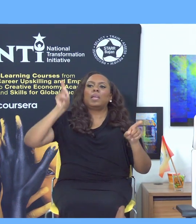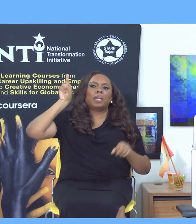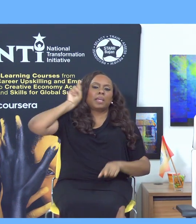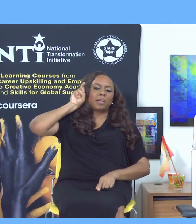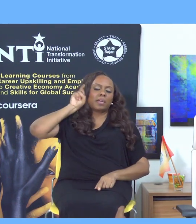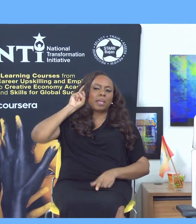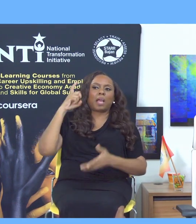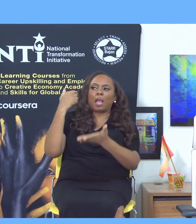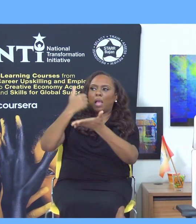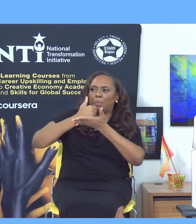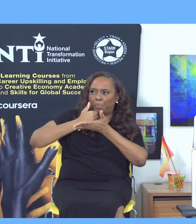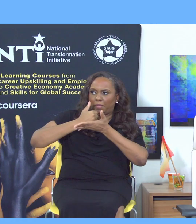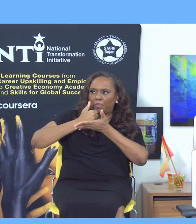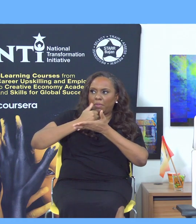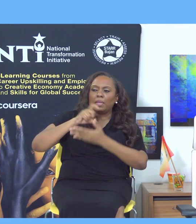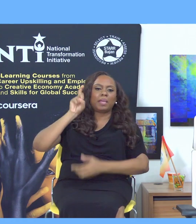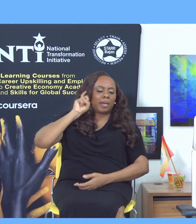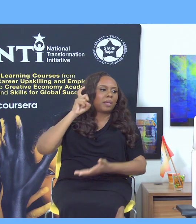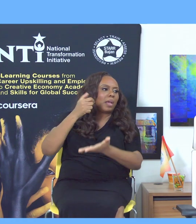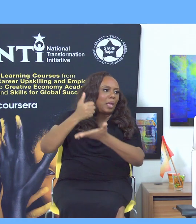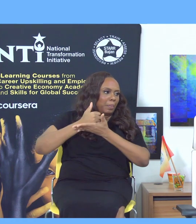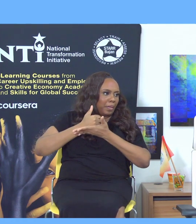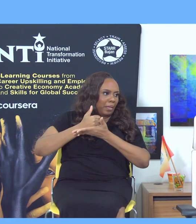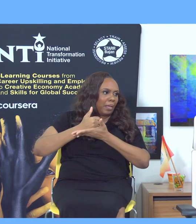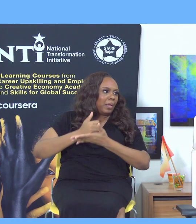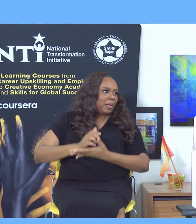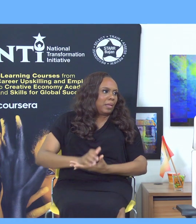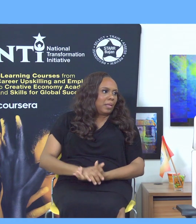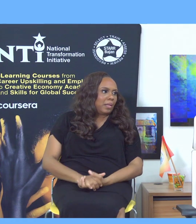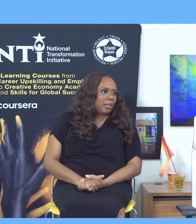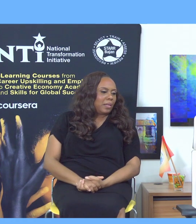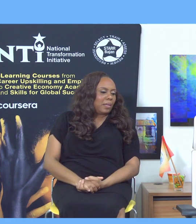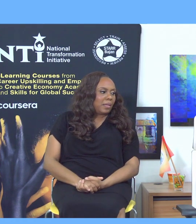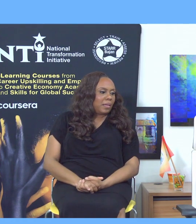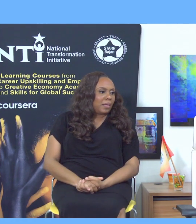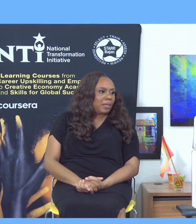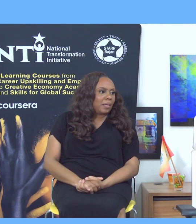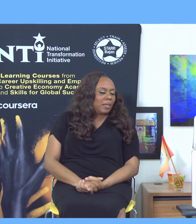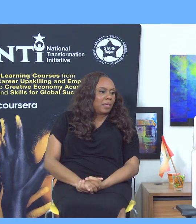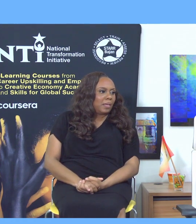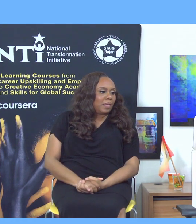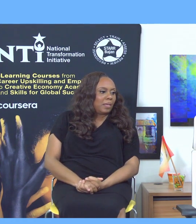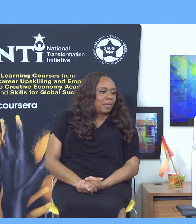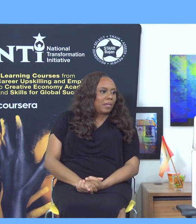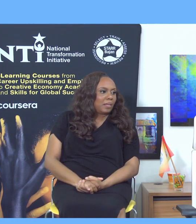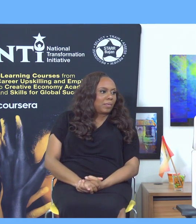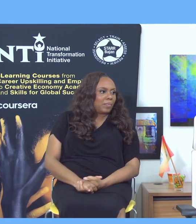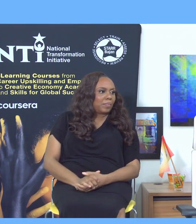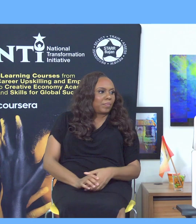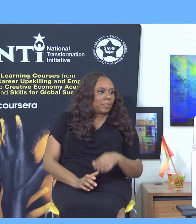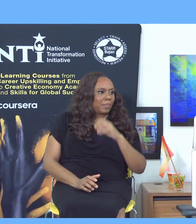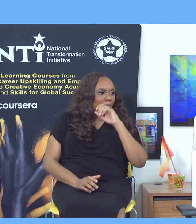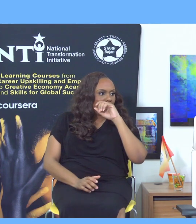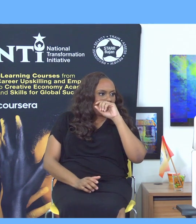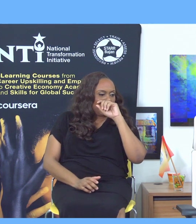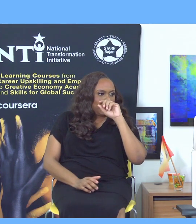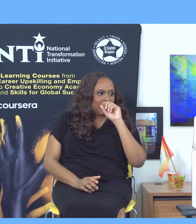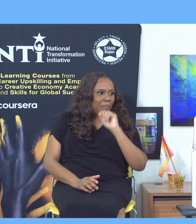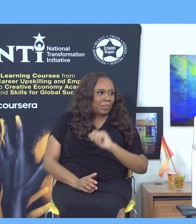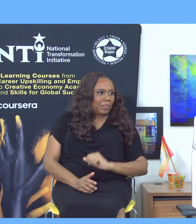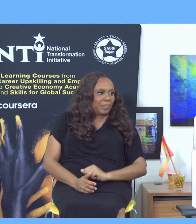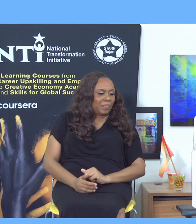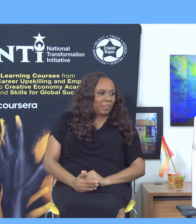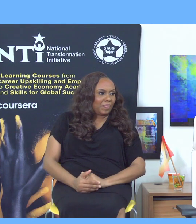Very much helpful. No. The challenge comes with hearing